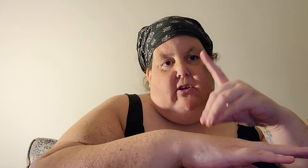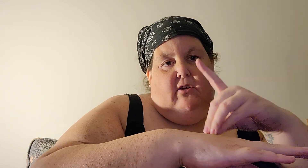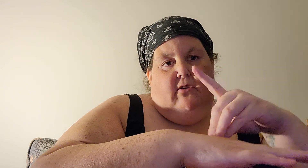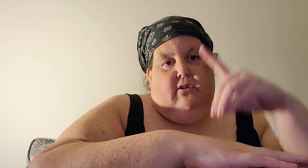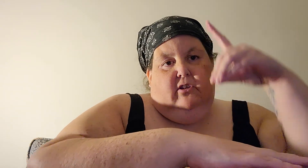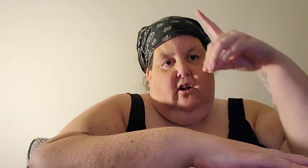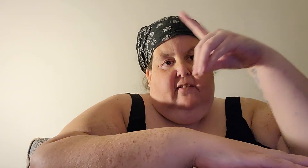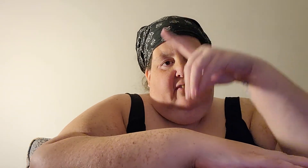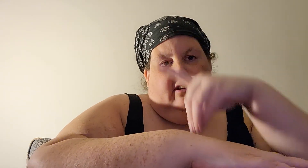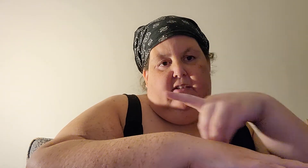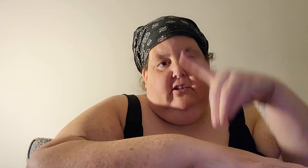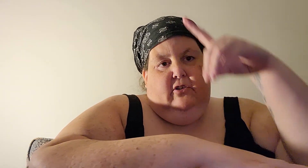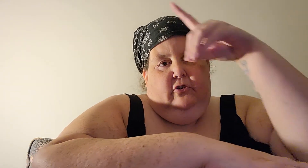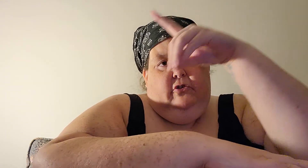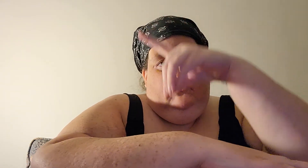cute little dolphins?